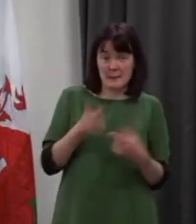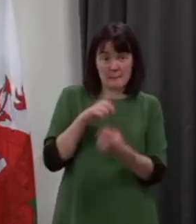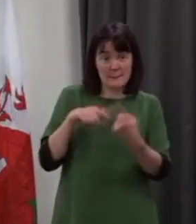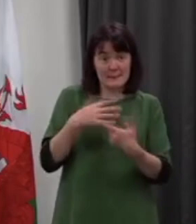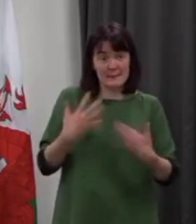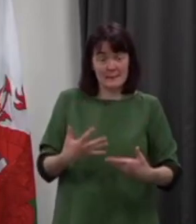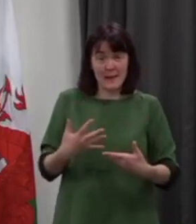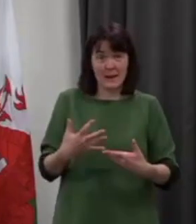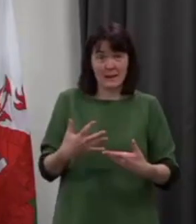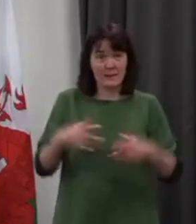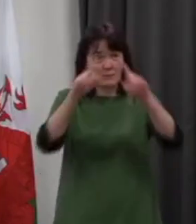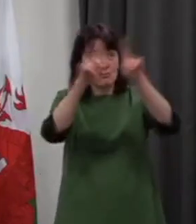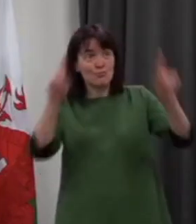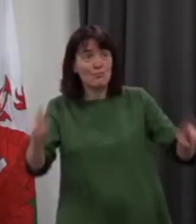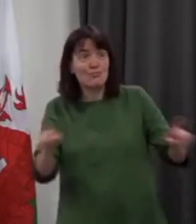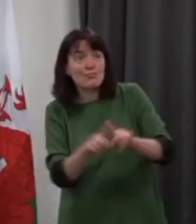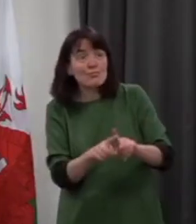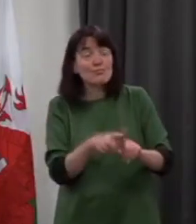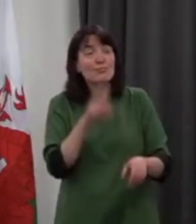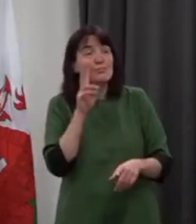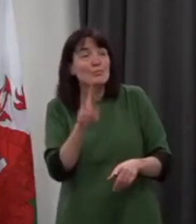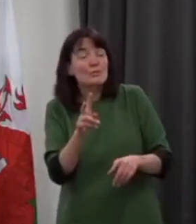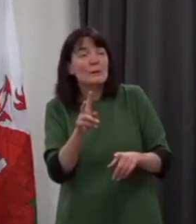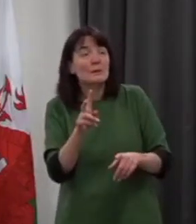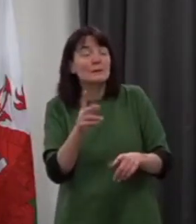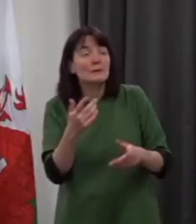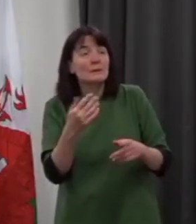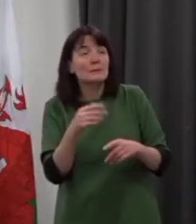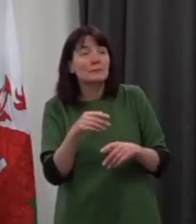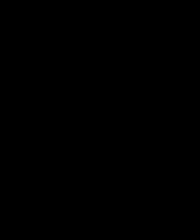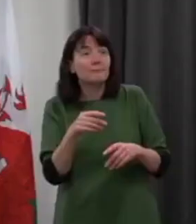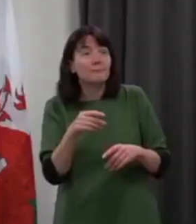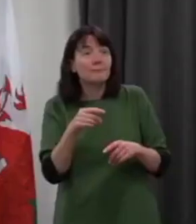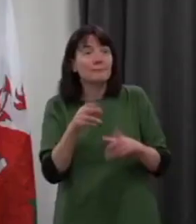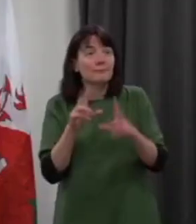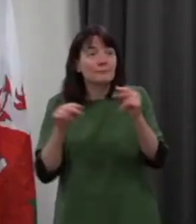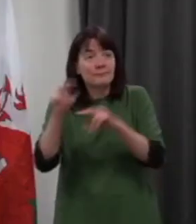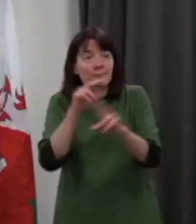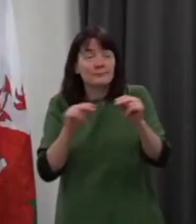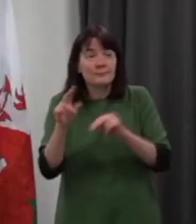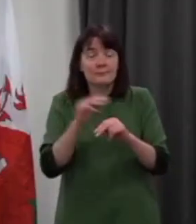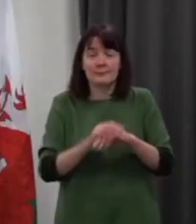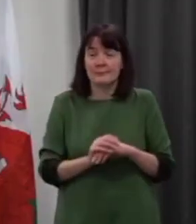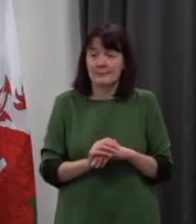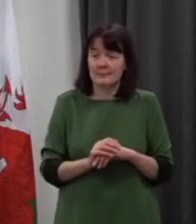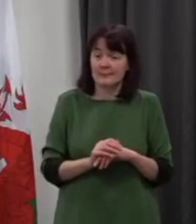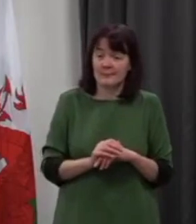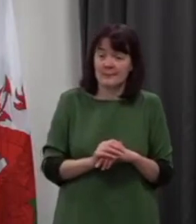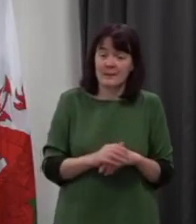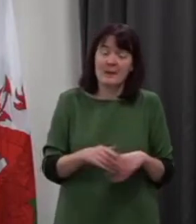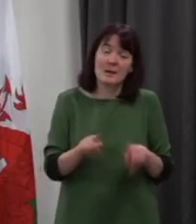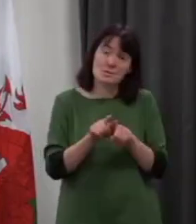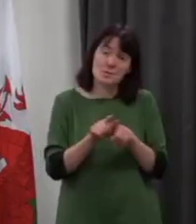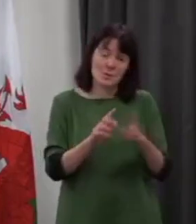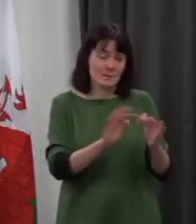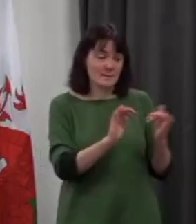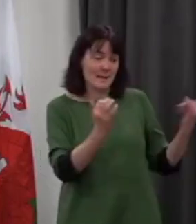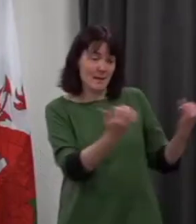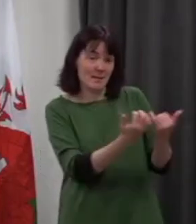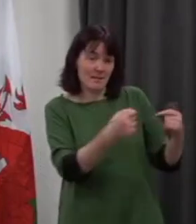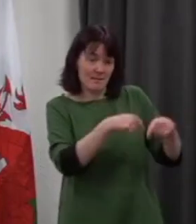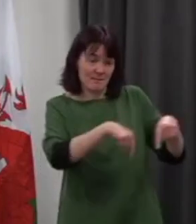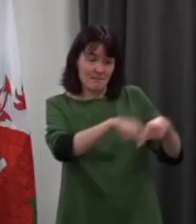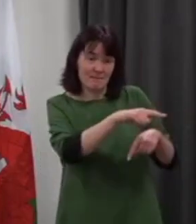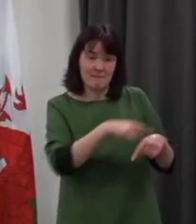works has definitely changed. And you'll see again tomorrow when the Assembly that the business of the Senate is being transacted in a very different